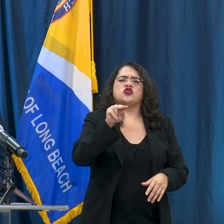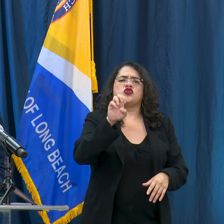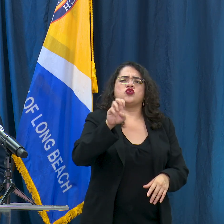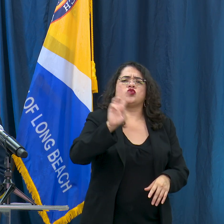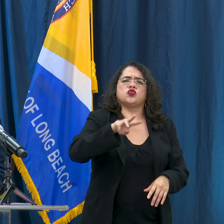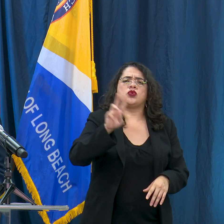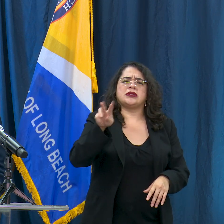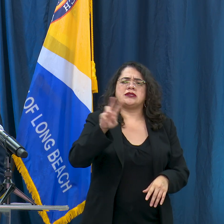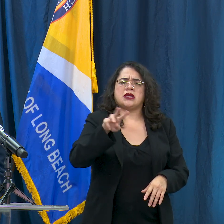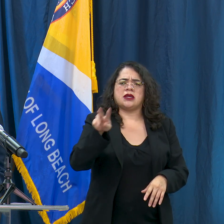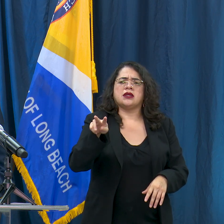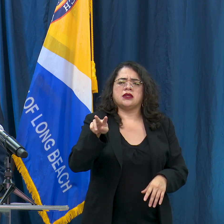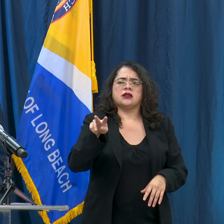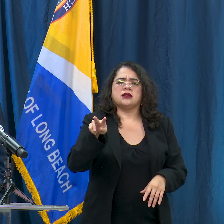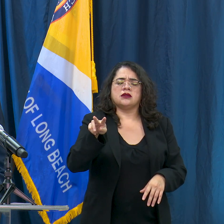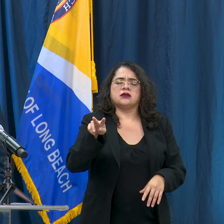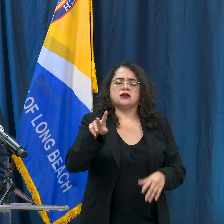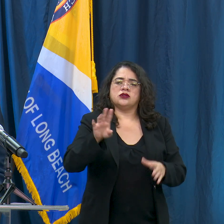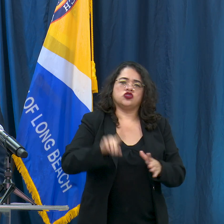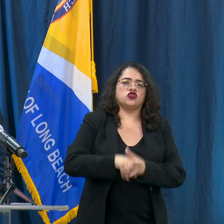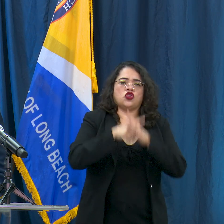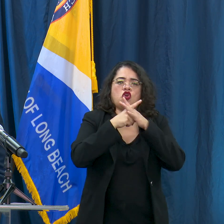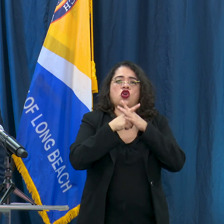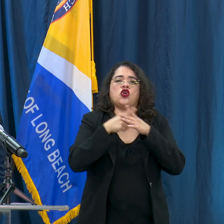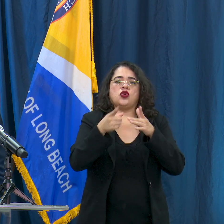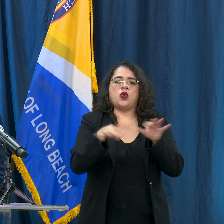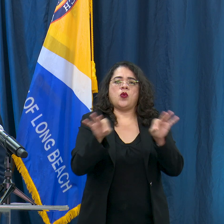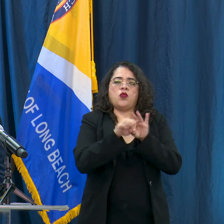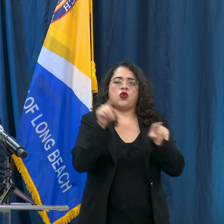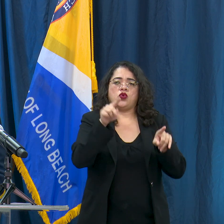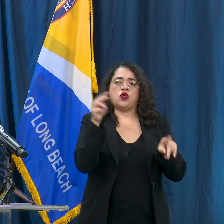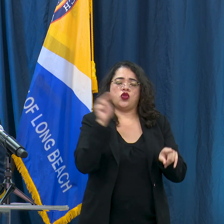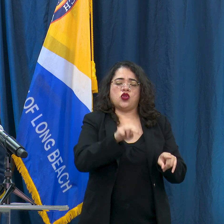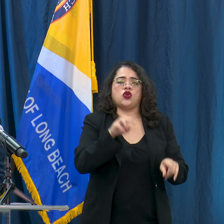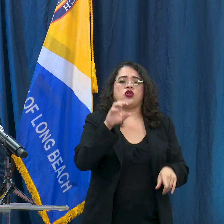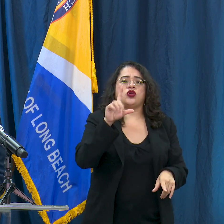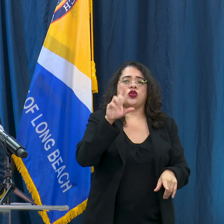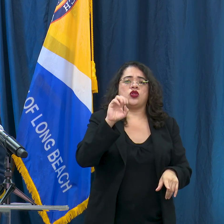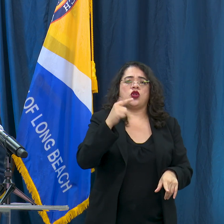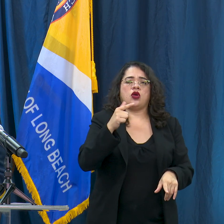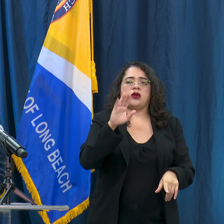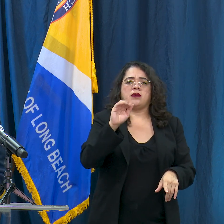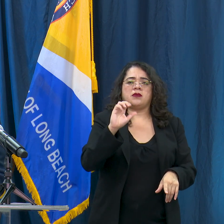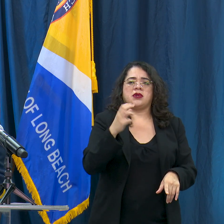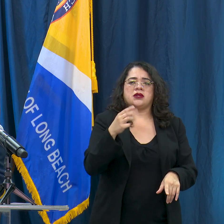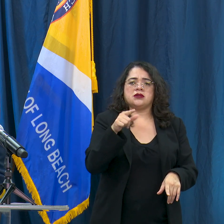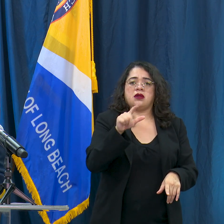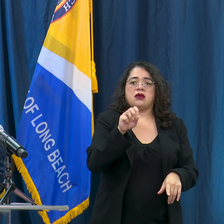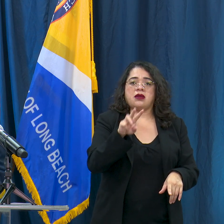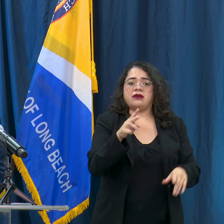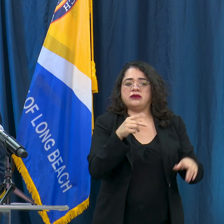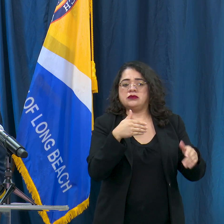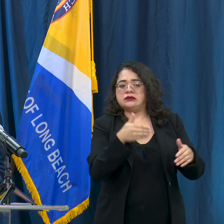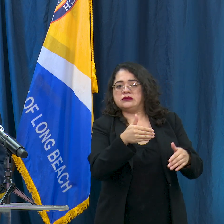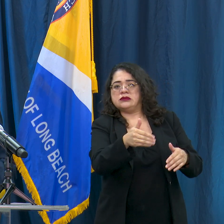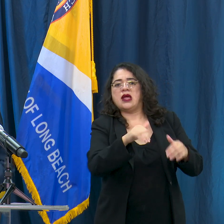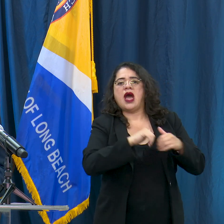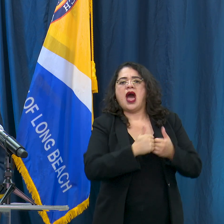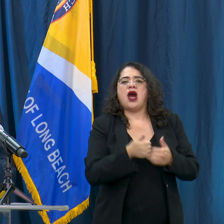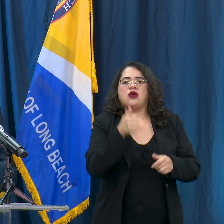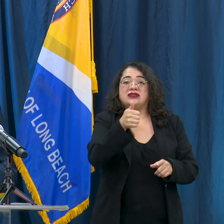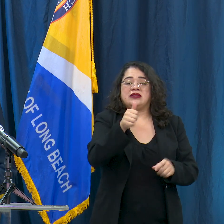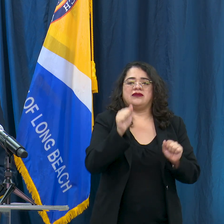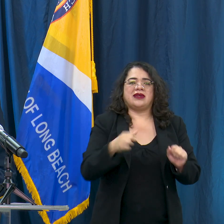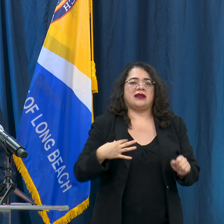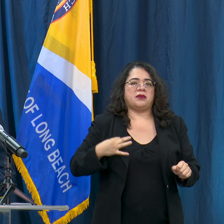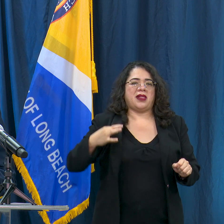22nd. And we'll have more information at LongBeach.gov in the days ahead as to how you can